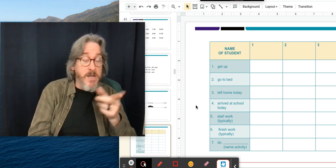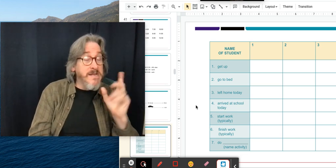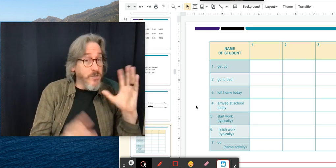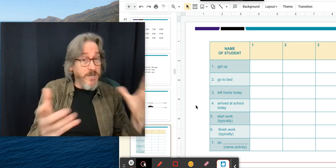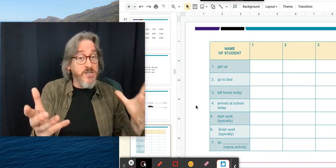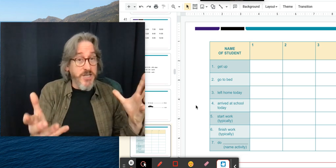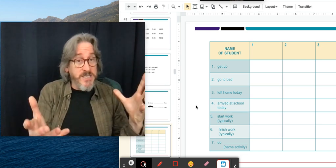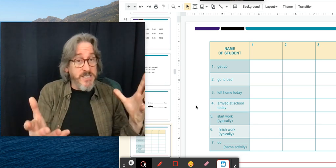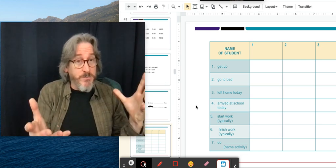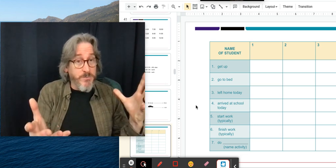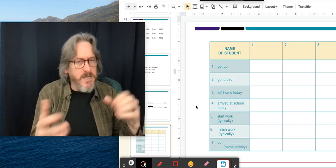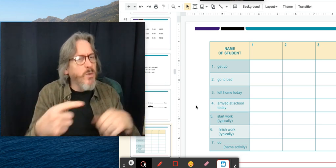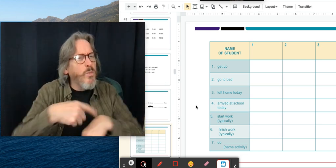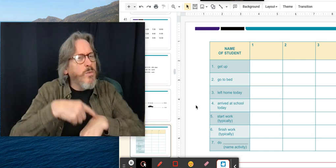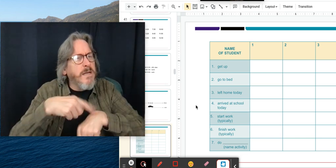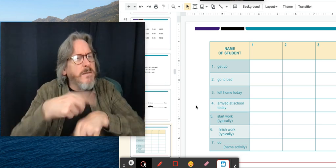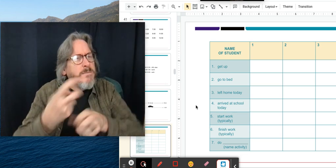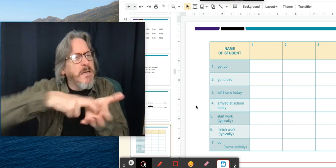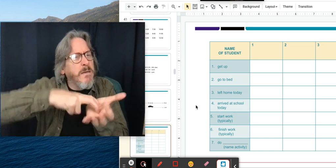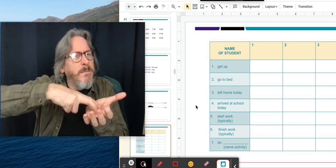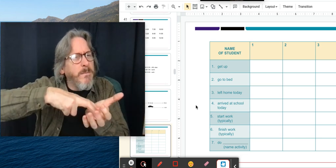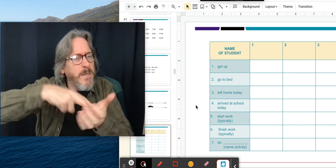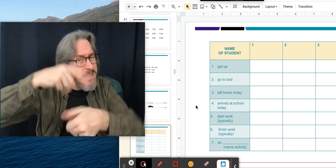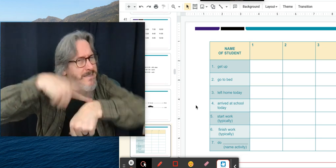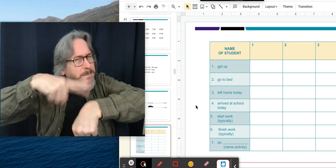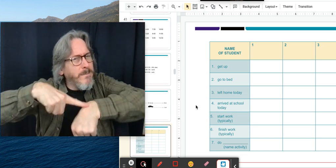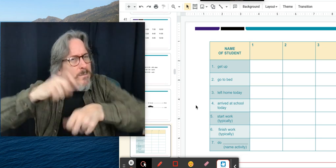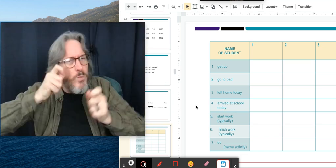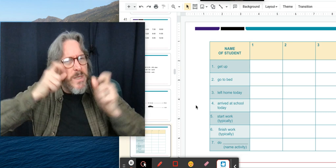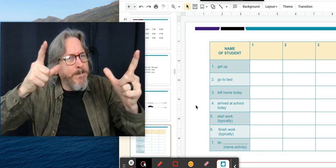you get up? So here's a chance to practice